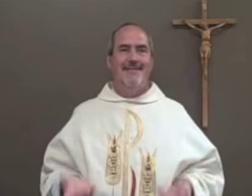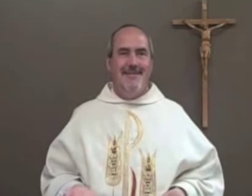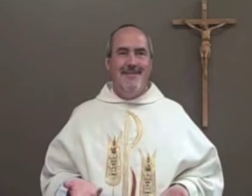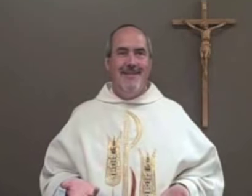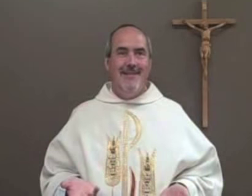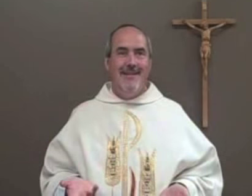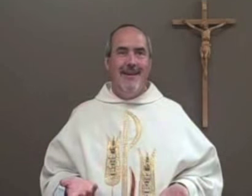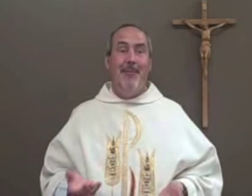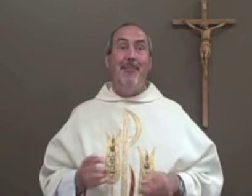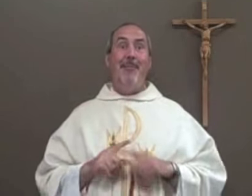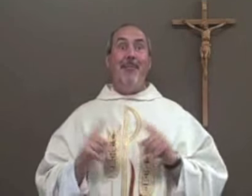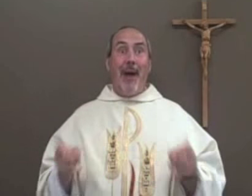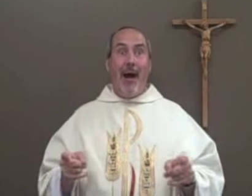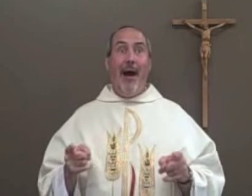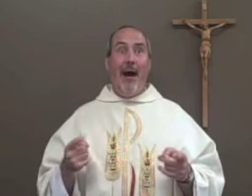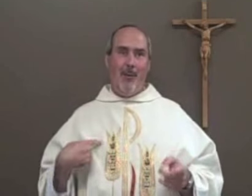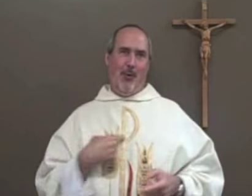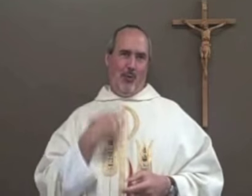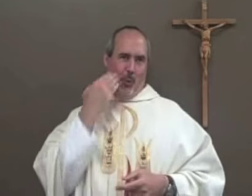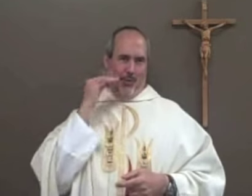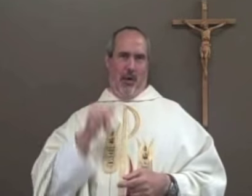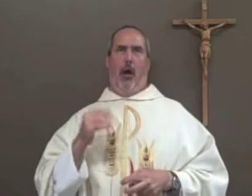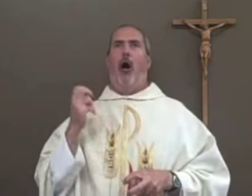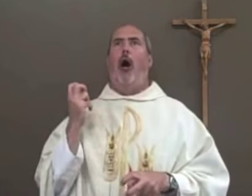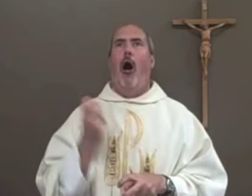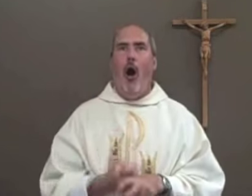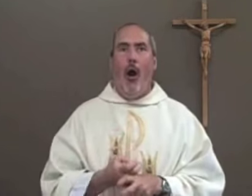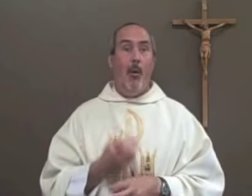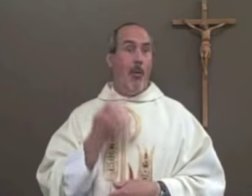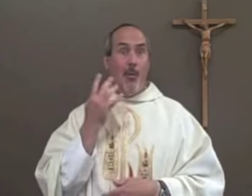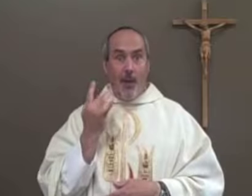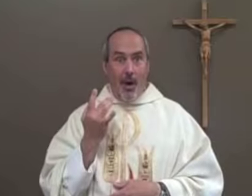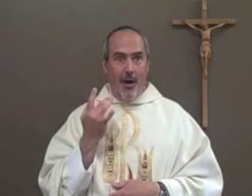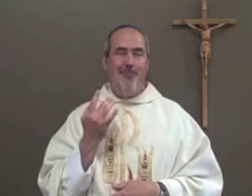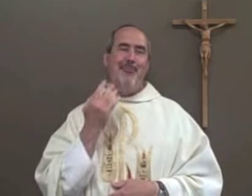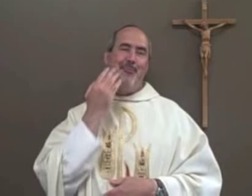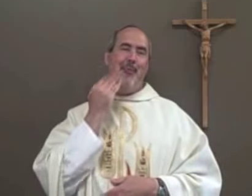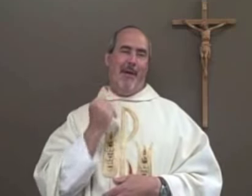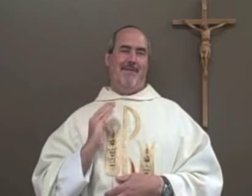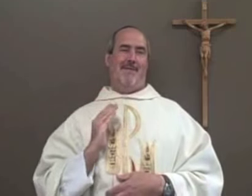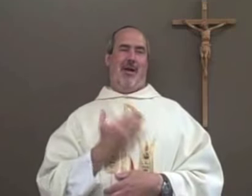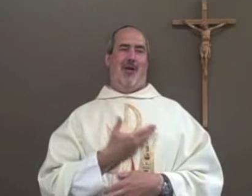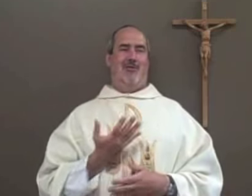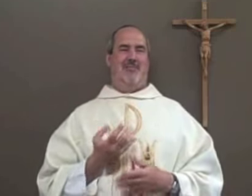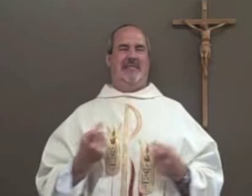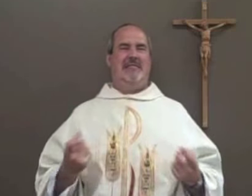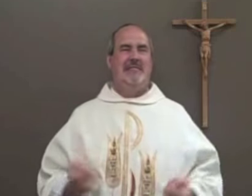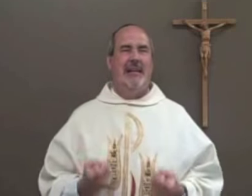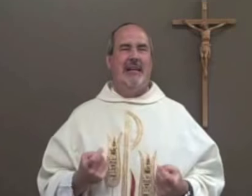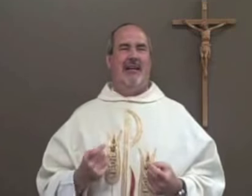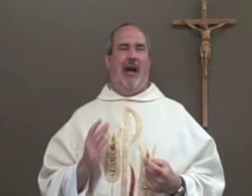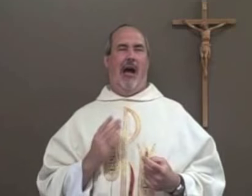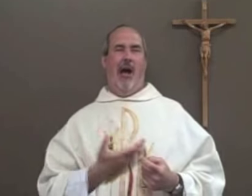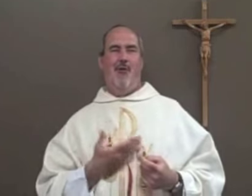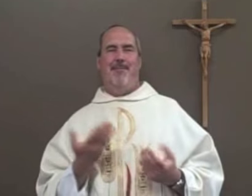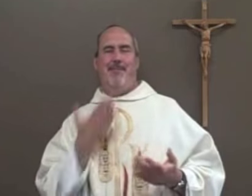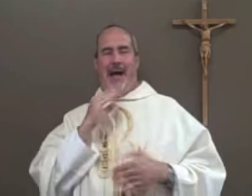We have to love other people. And we know that it can be very difficult sometimes because our